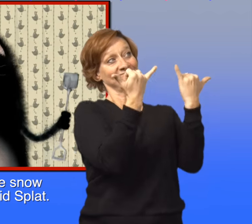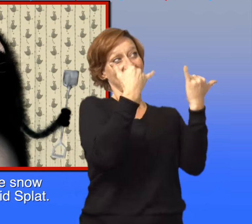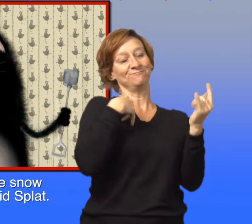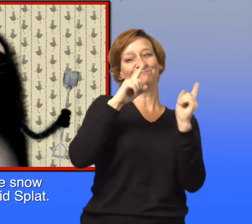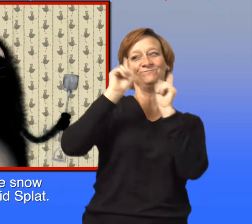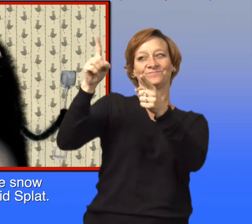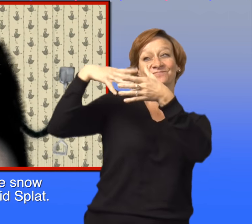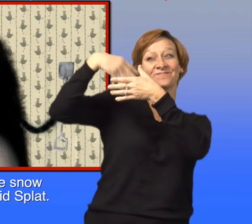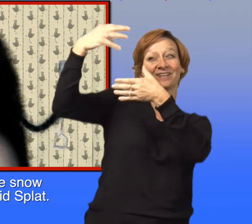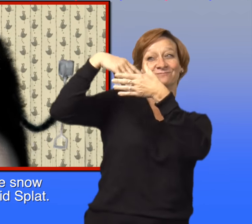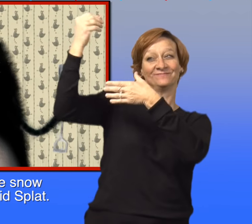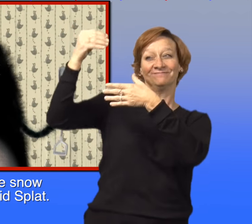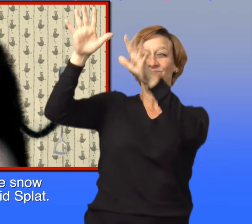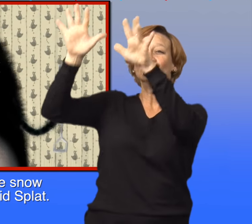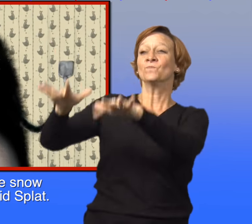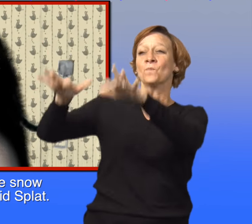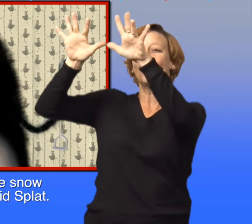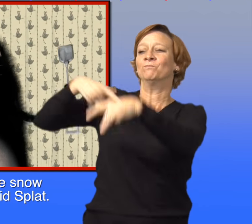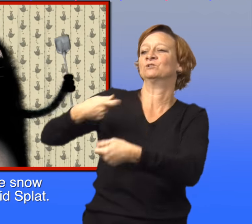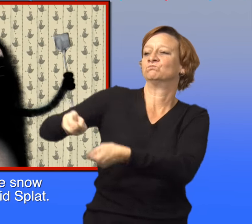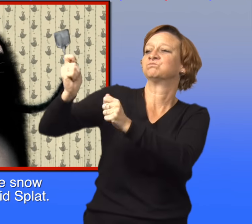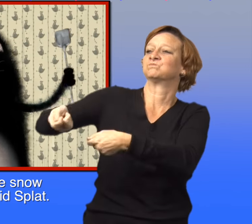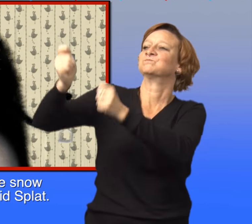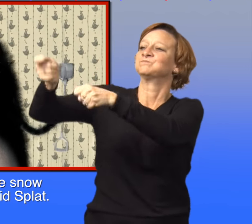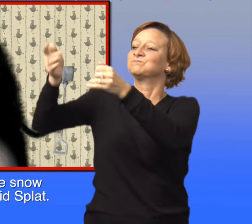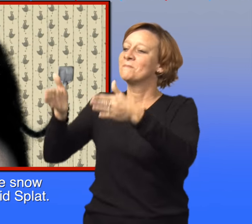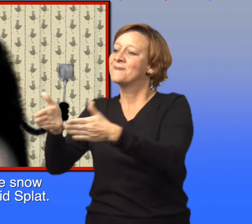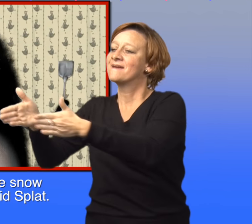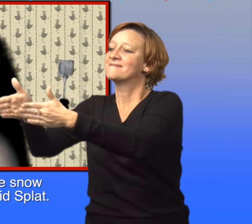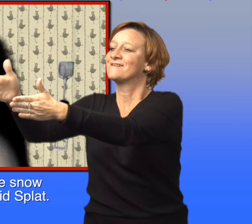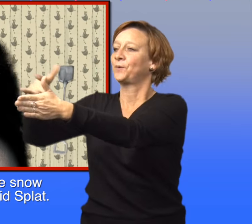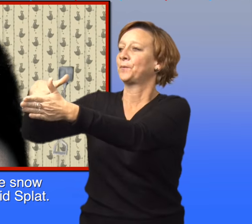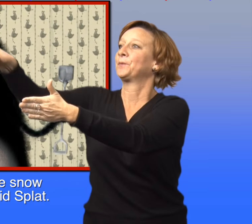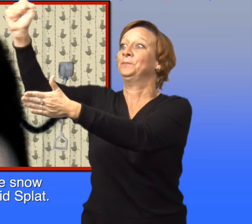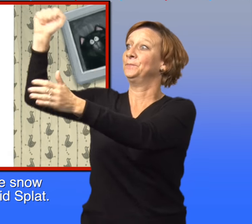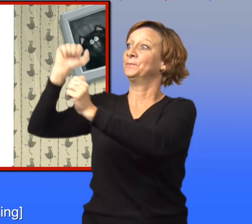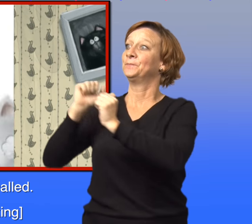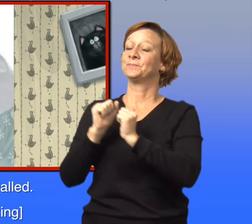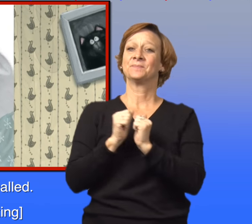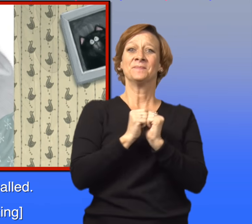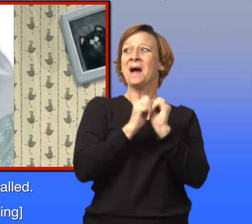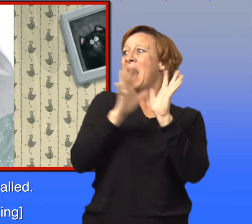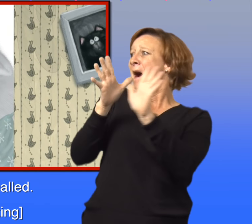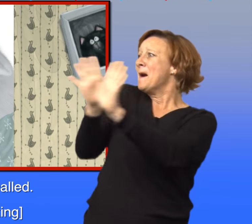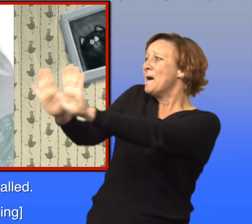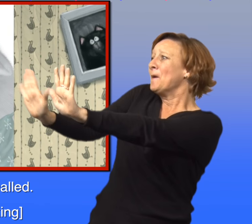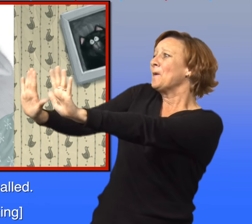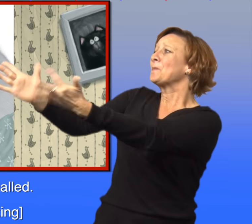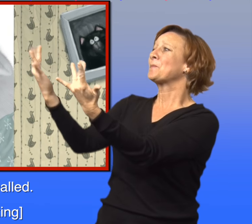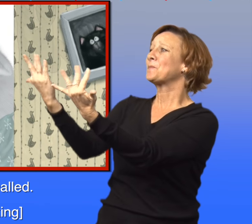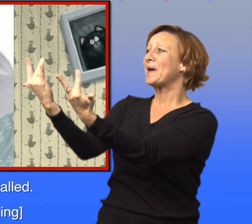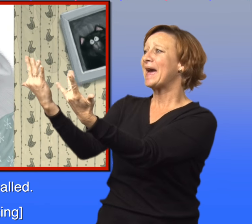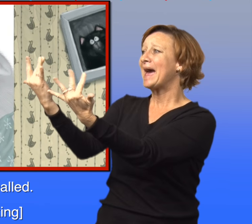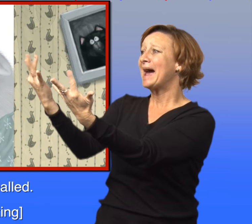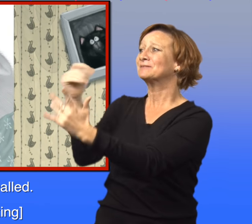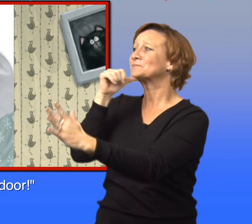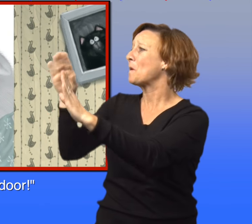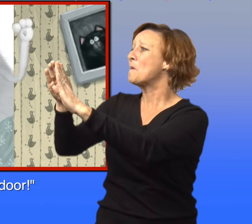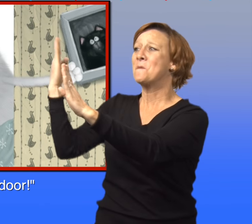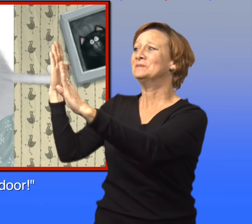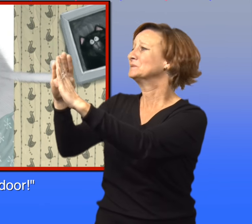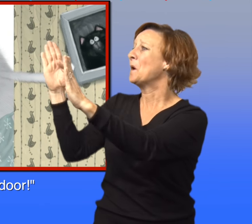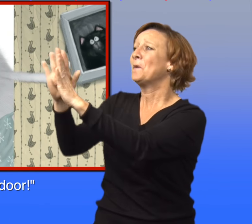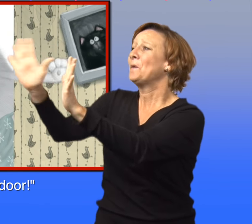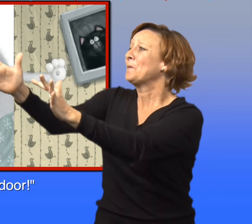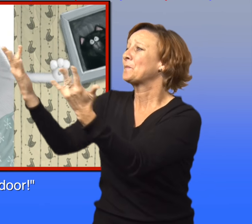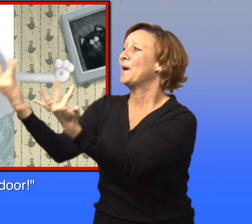I'm going to clear the snow from the path, Mum, said Splat. Wait! his mum